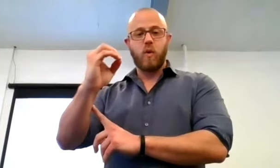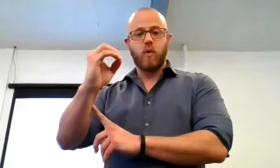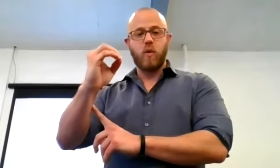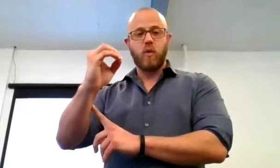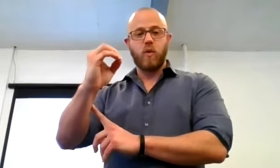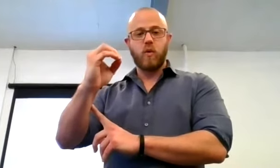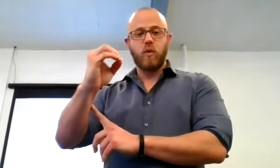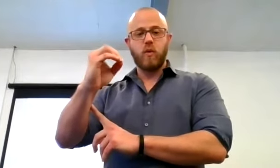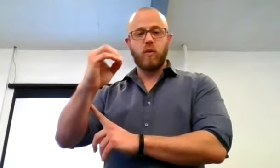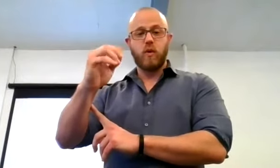O